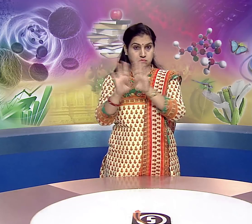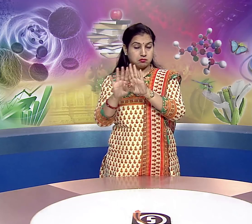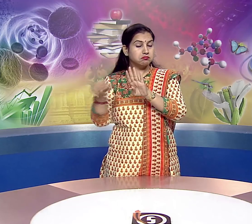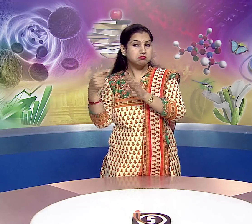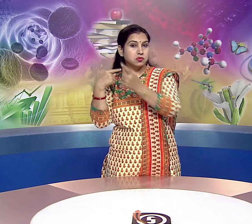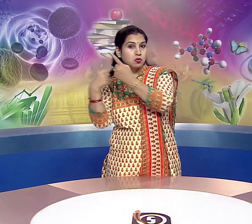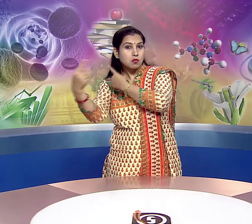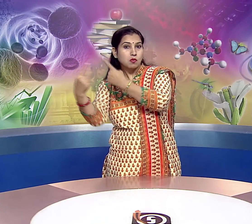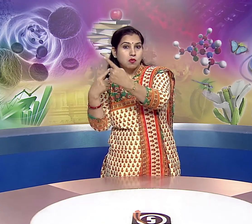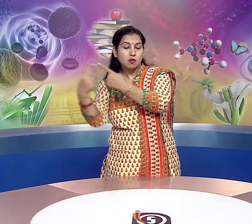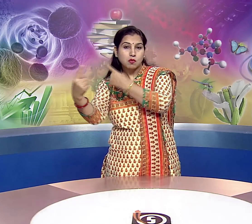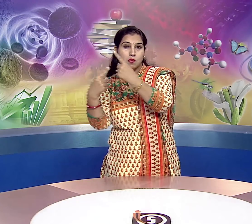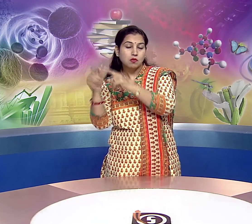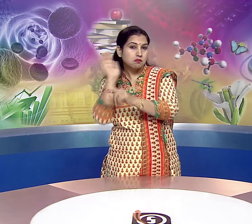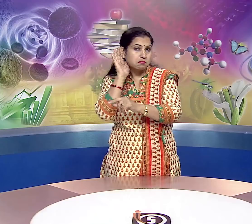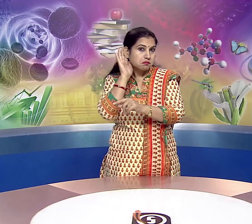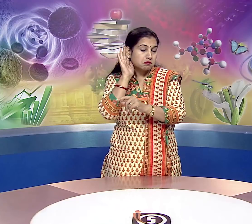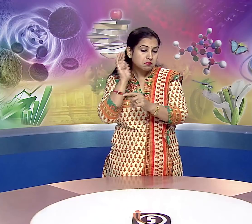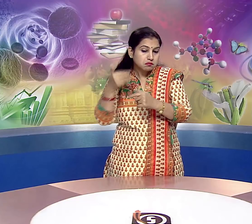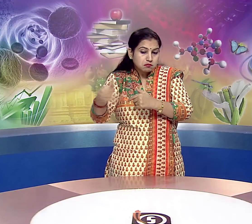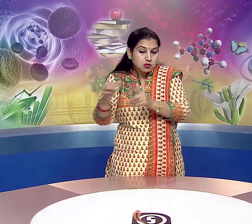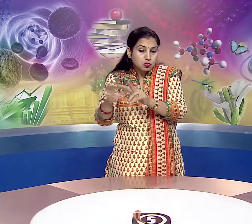discussing what to do,